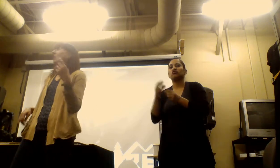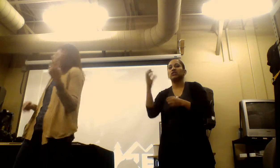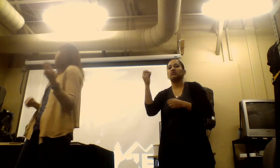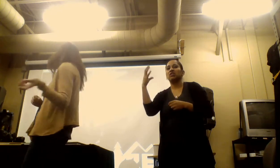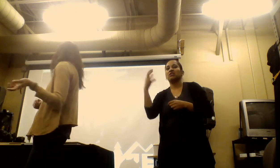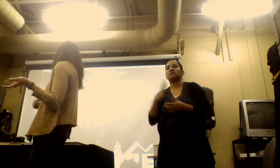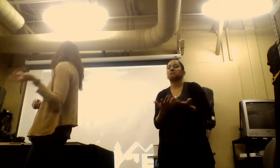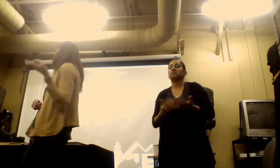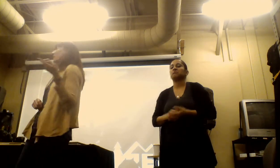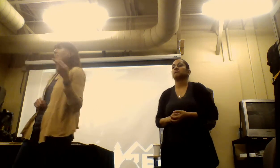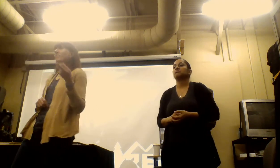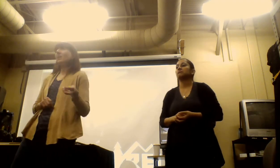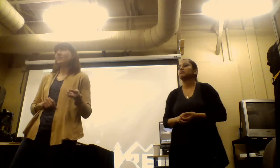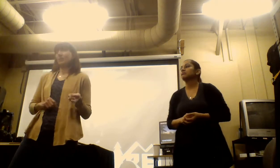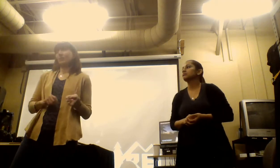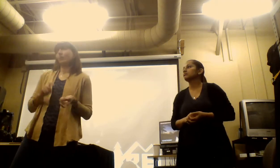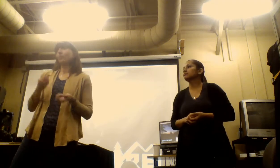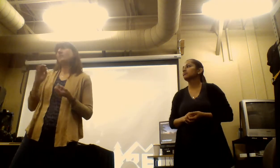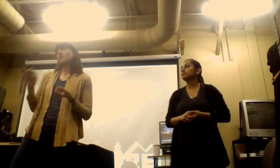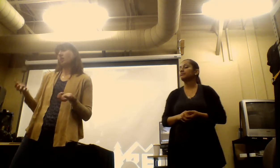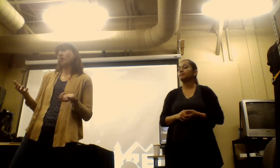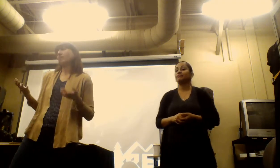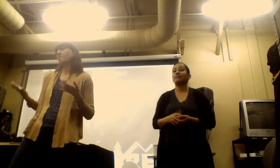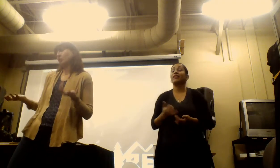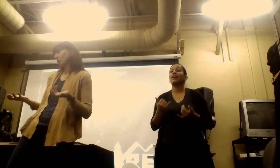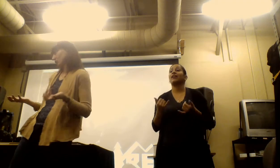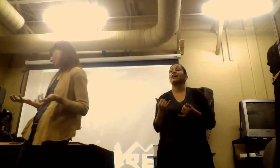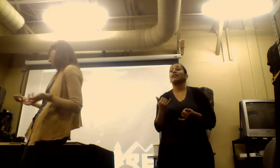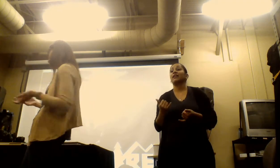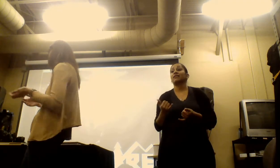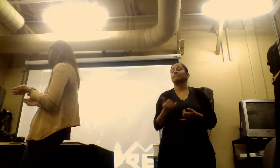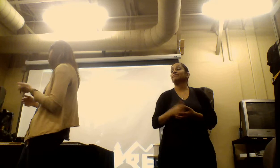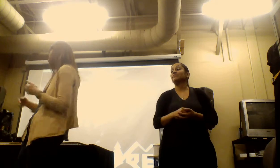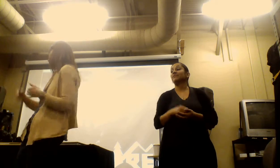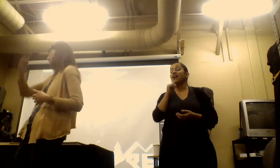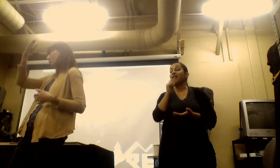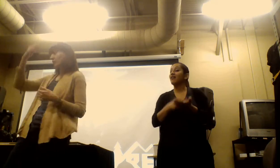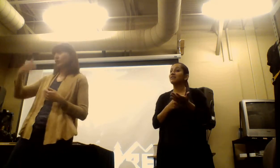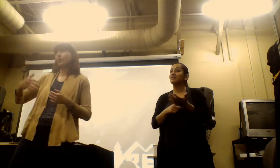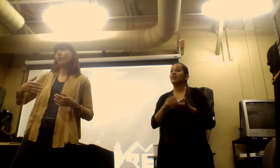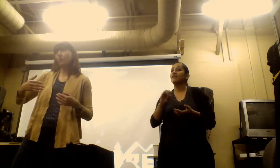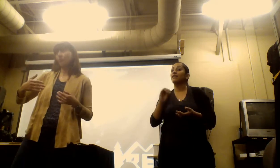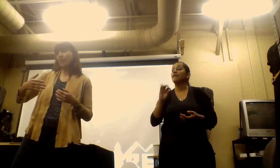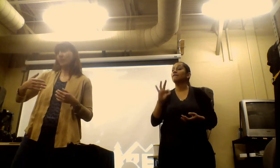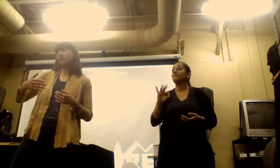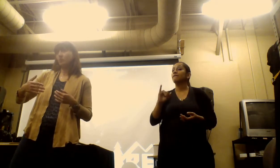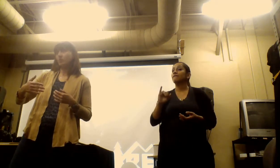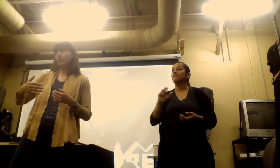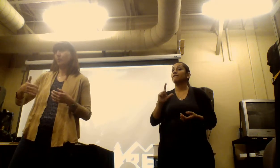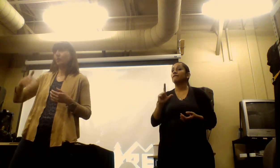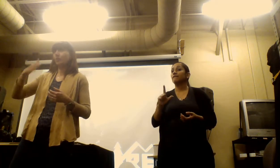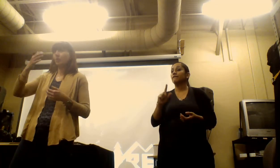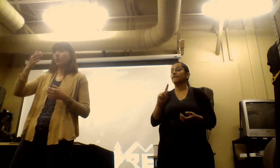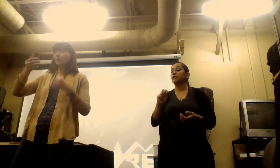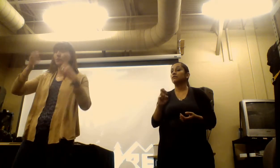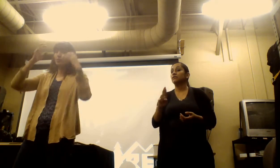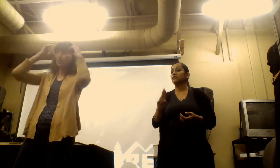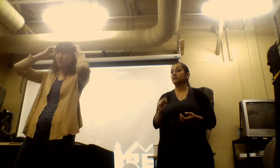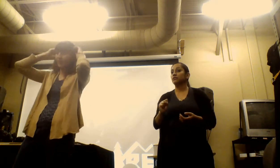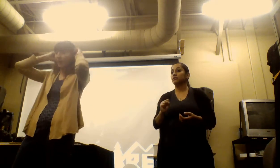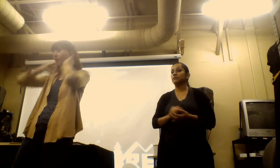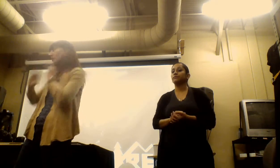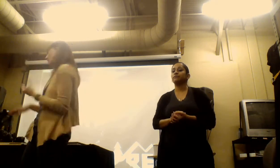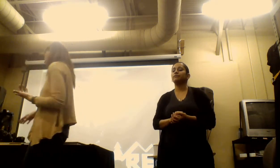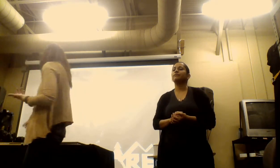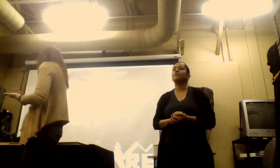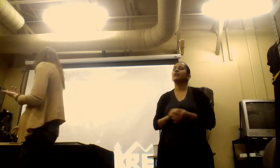seen otherwise. So, and that's something we didn't talk about filters. Filters are another way to do, to achieve